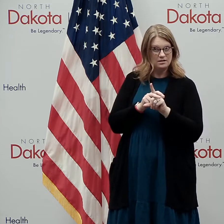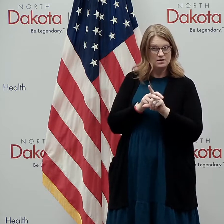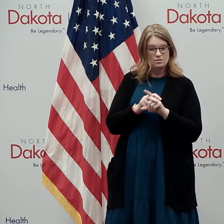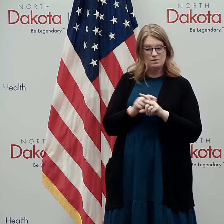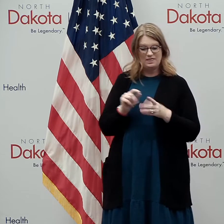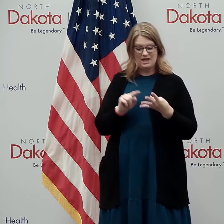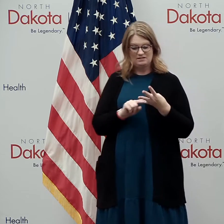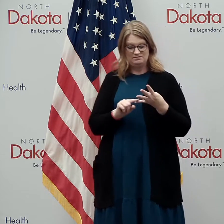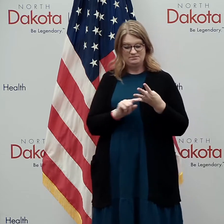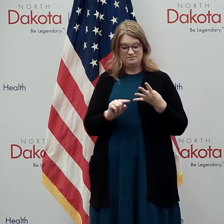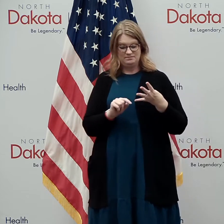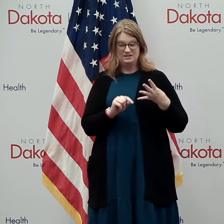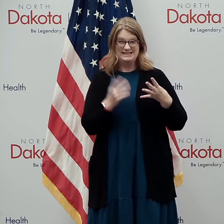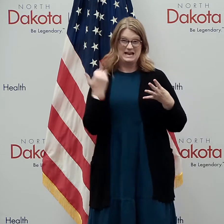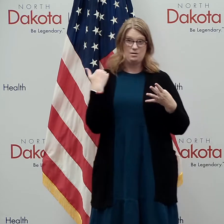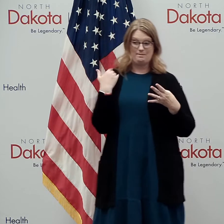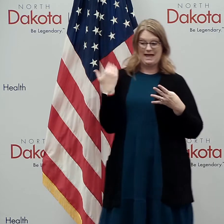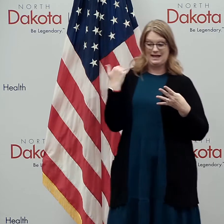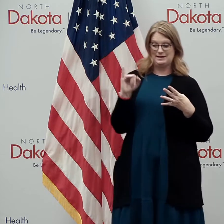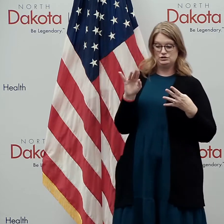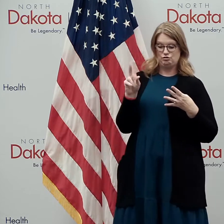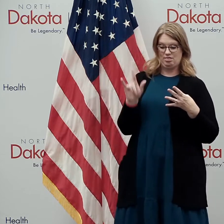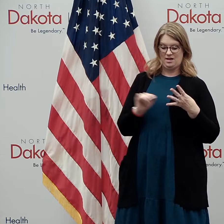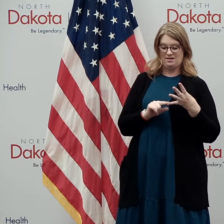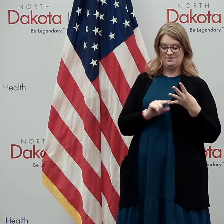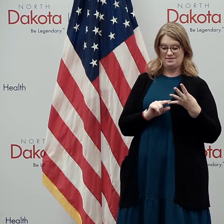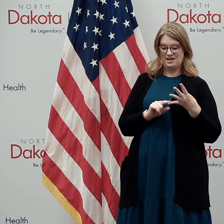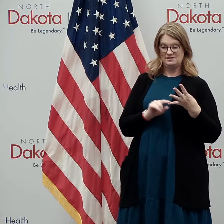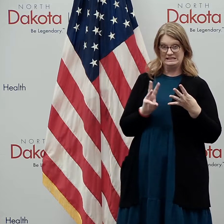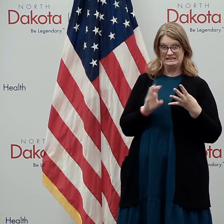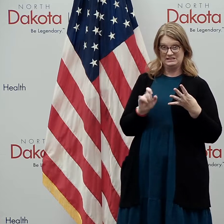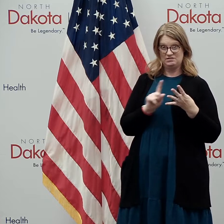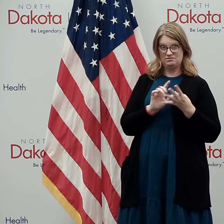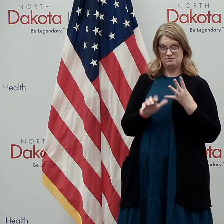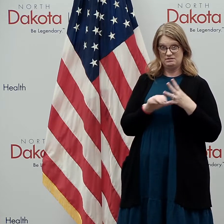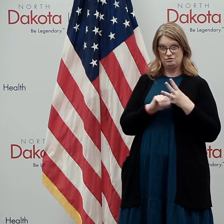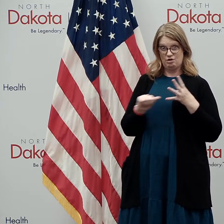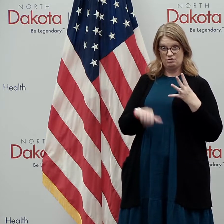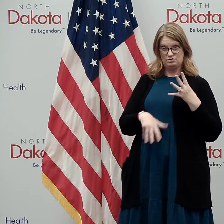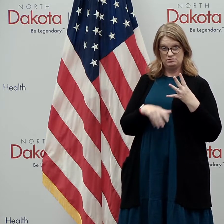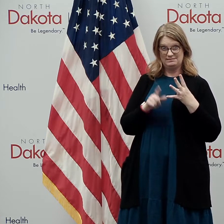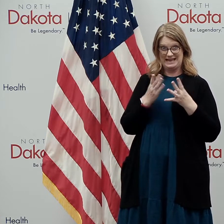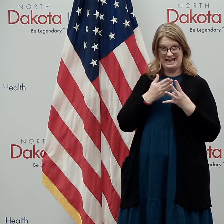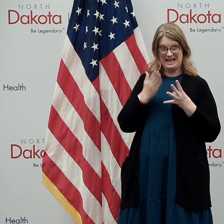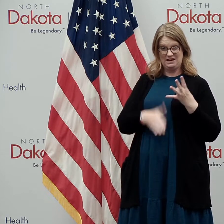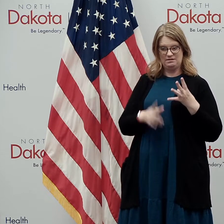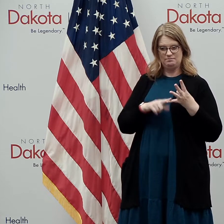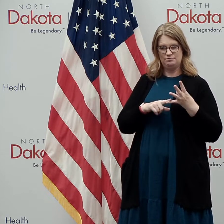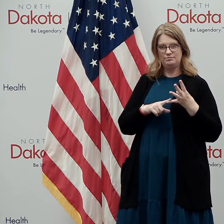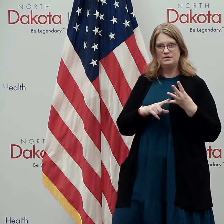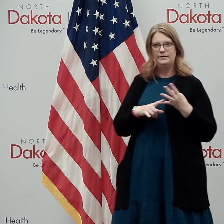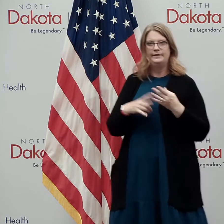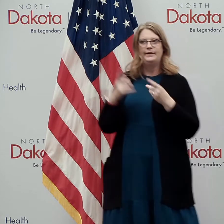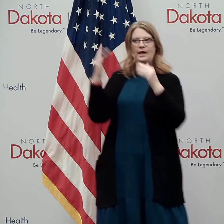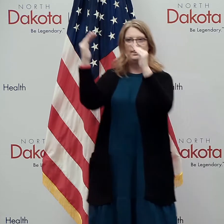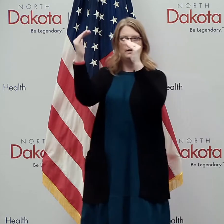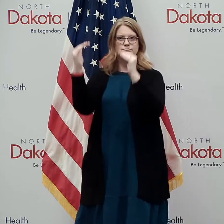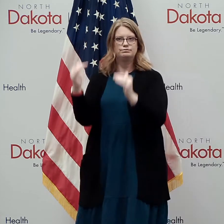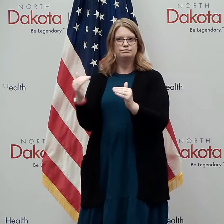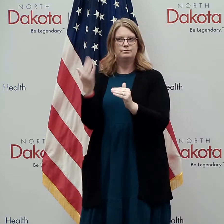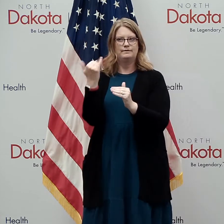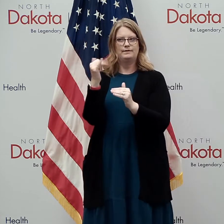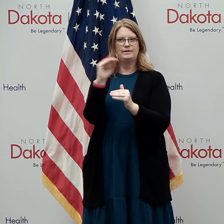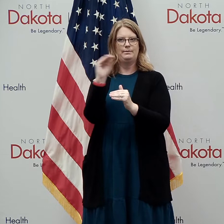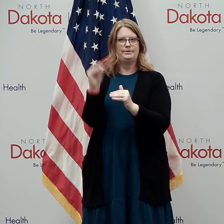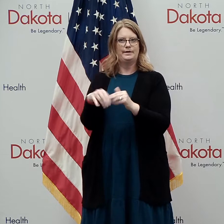$600 a week ended, and we saw that the ending of that coinciding with the number